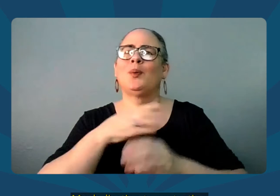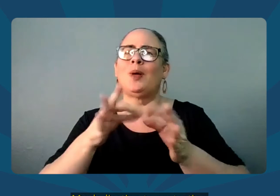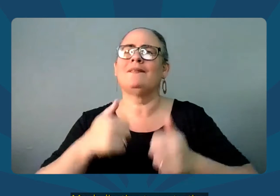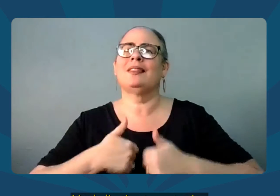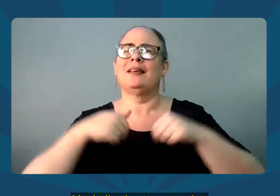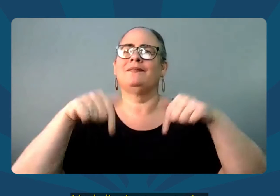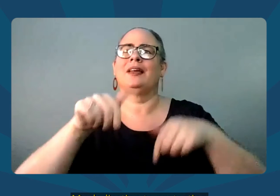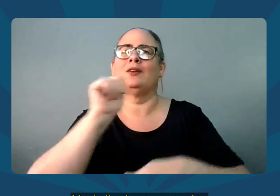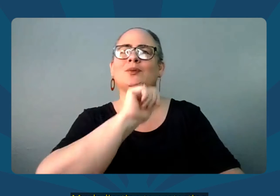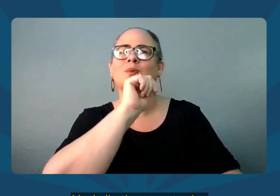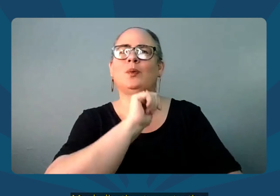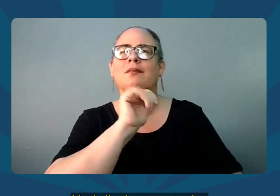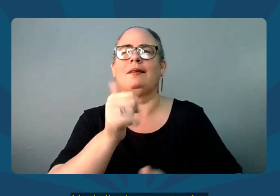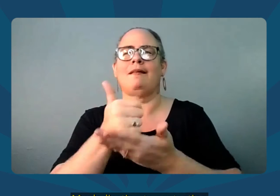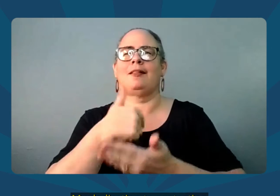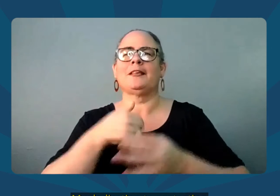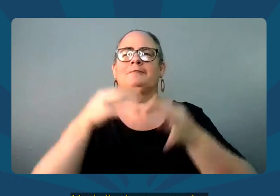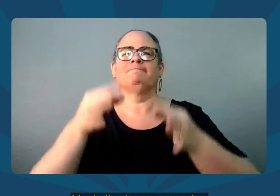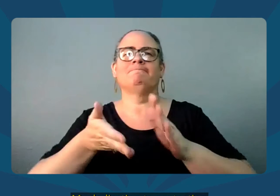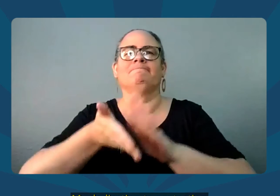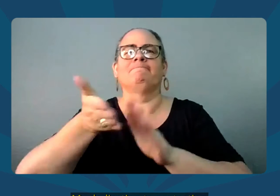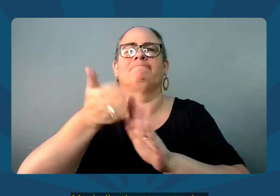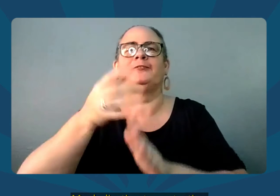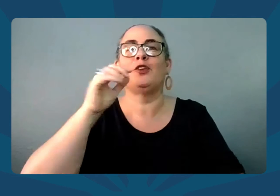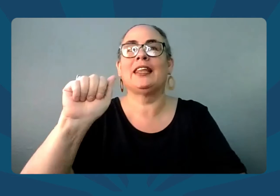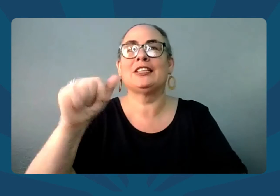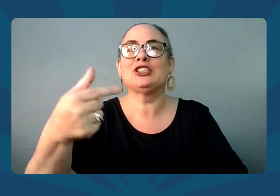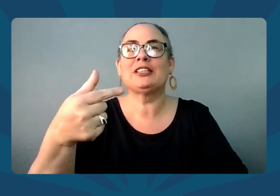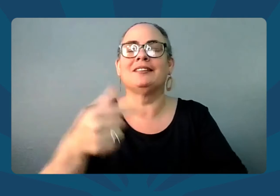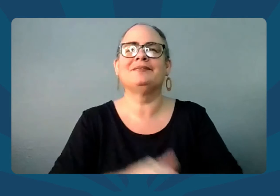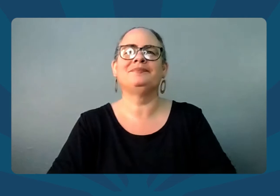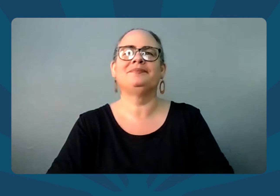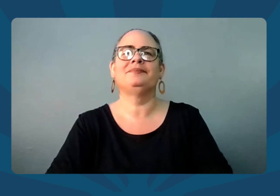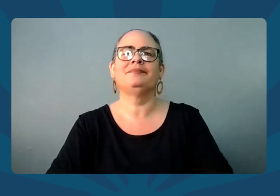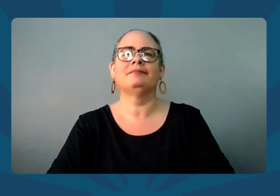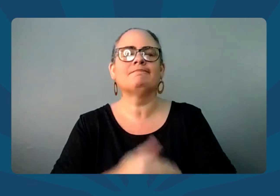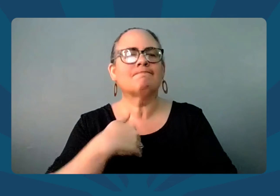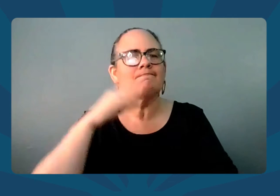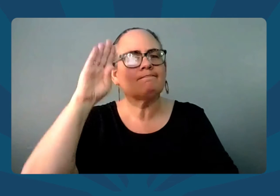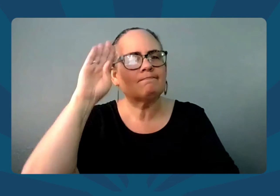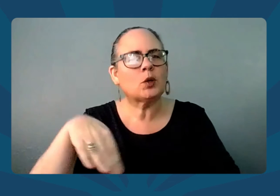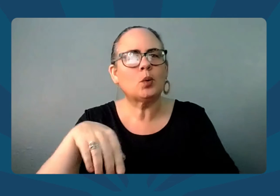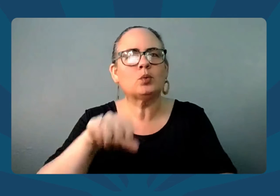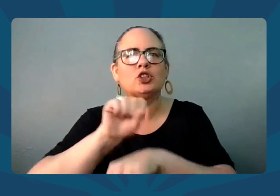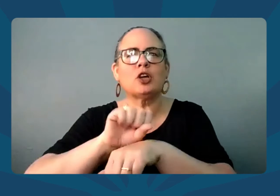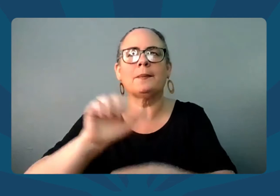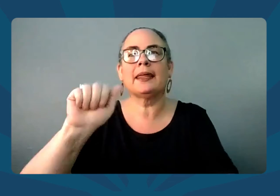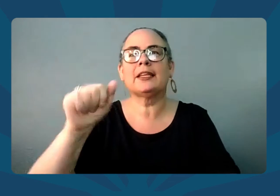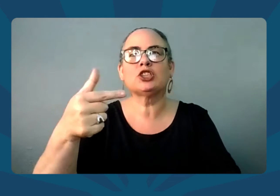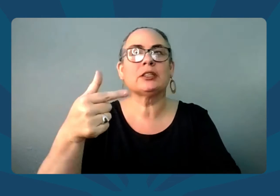My dedication to protecting our way of life in Arizona has led me to run for Attorney General.